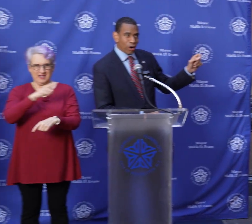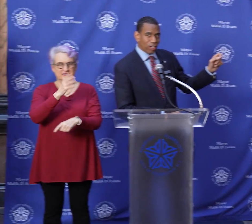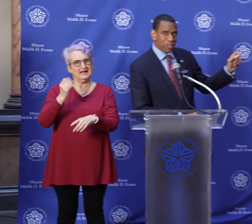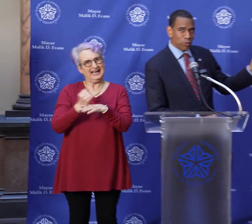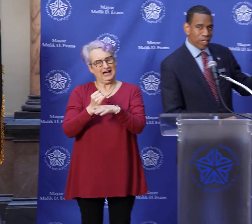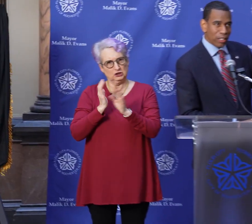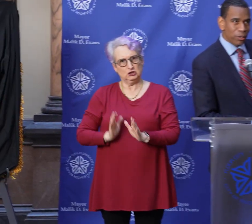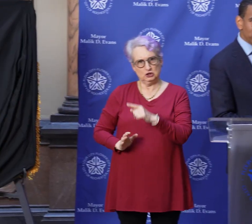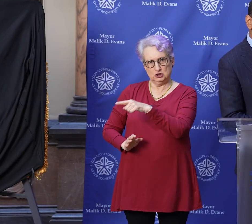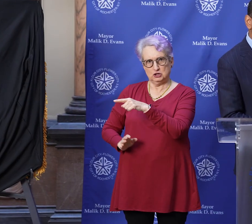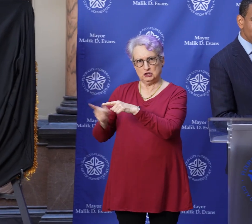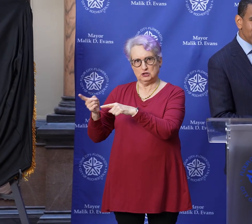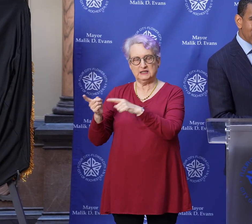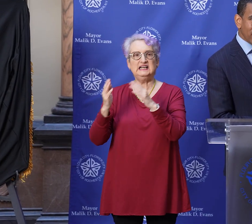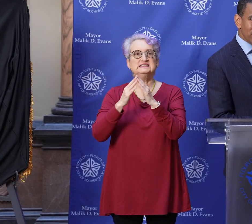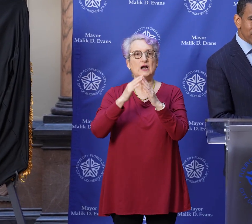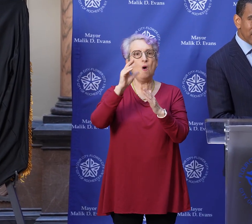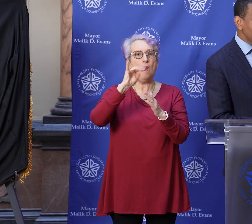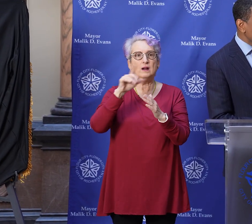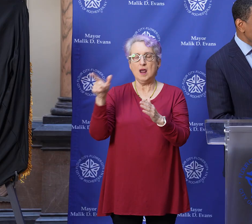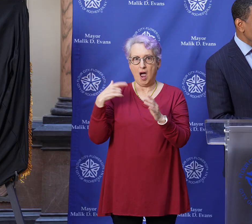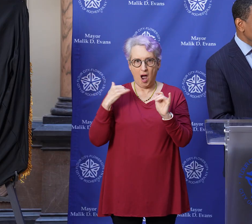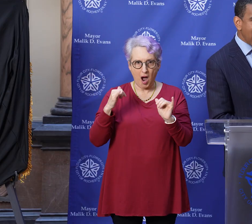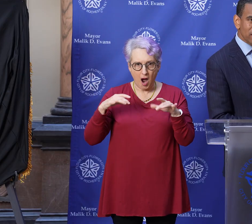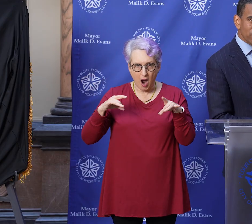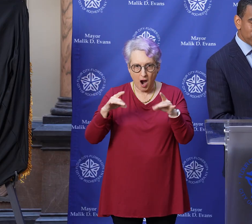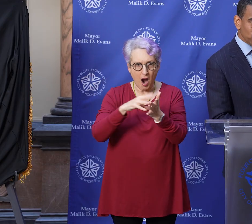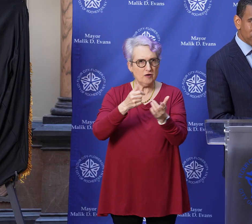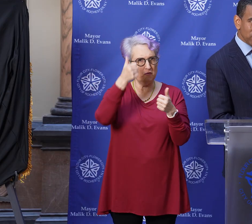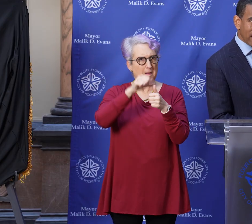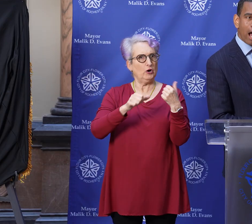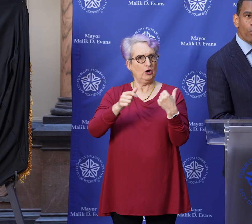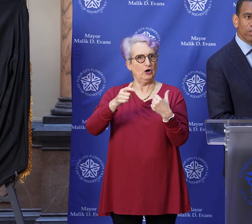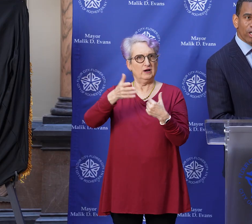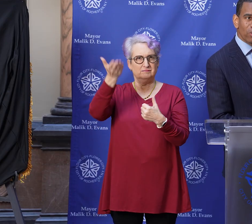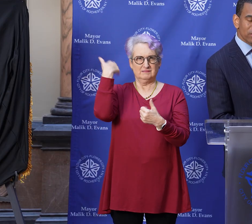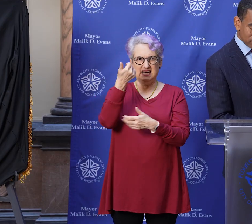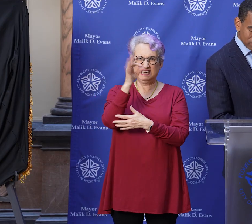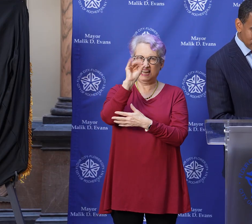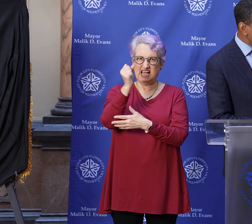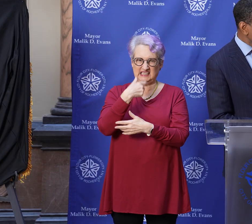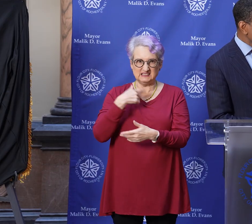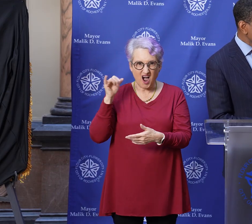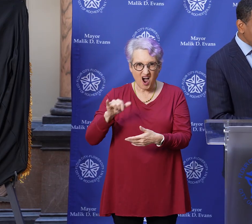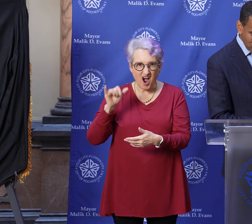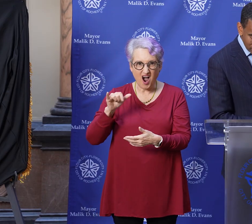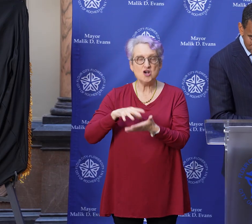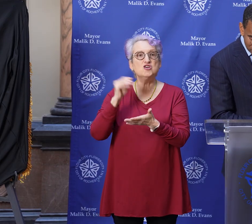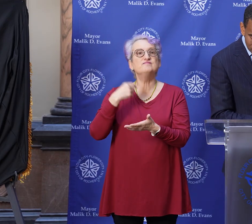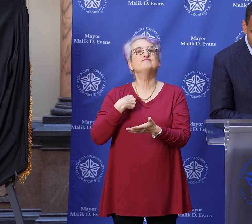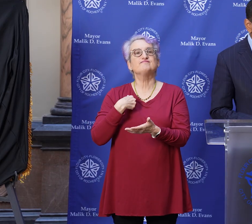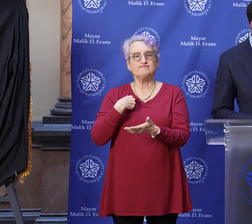for City Hall, this is when I learned back in the 90s that this was actually the official city flag. I always thought it was the other